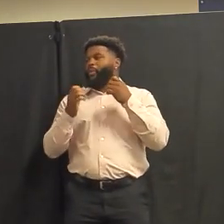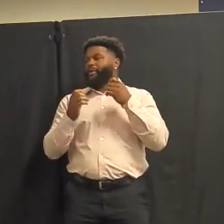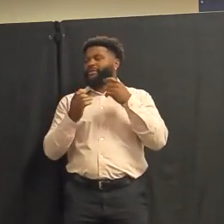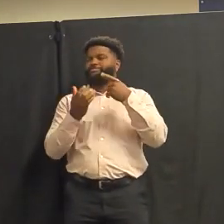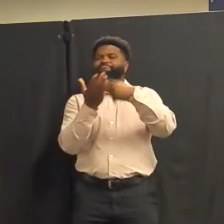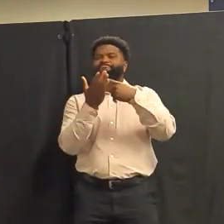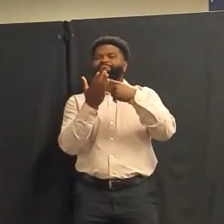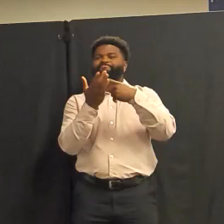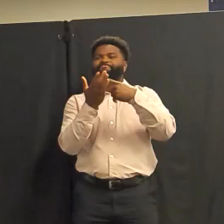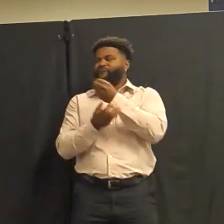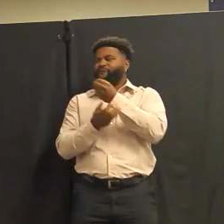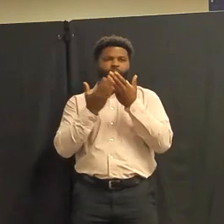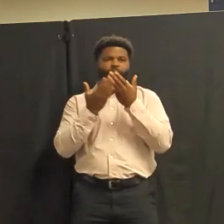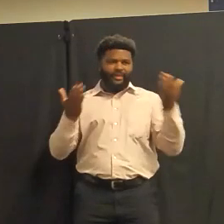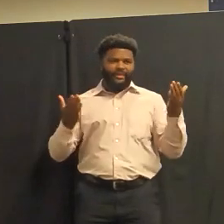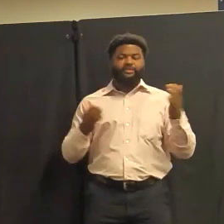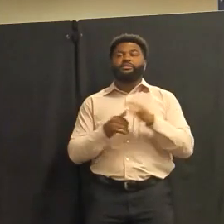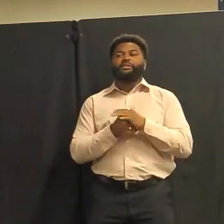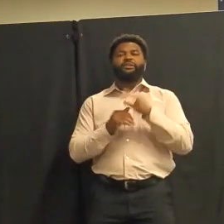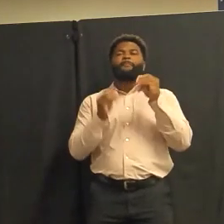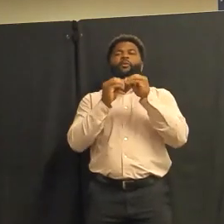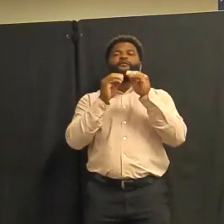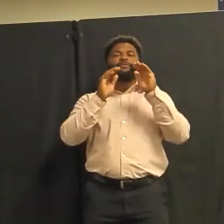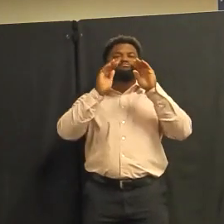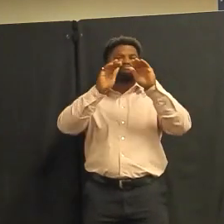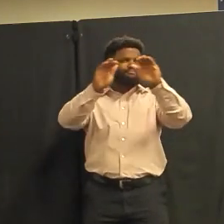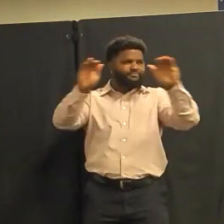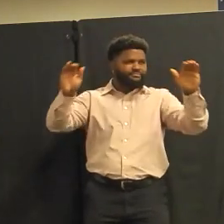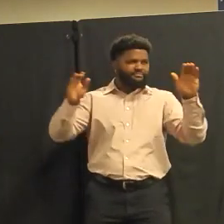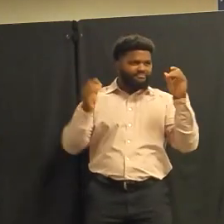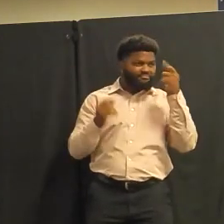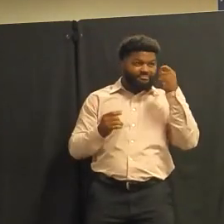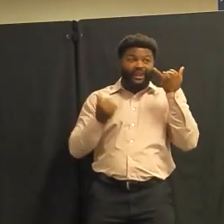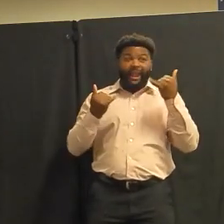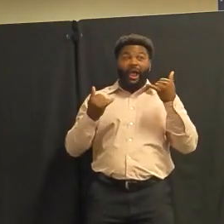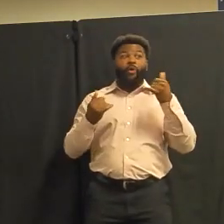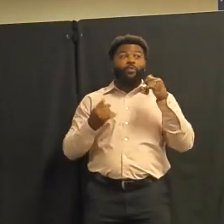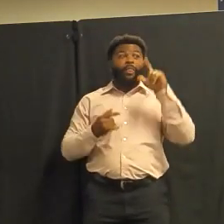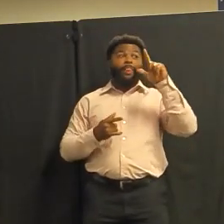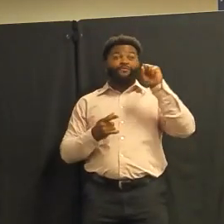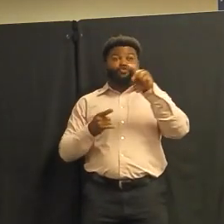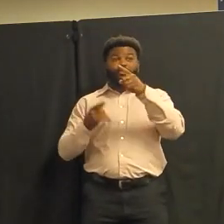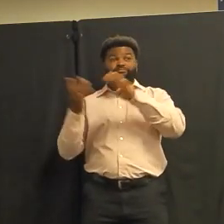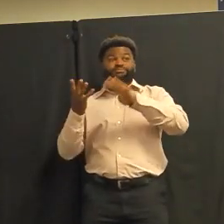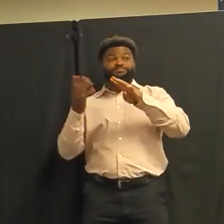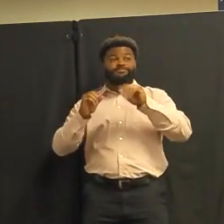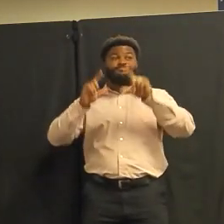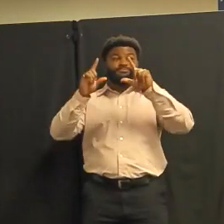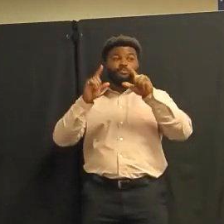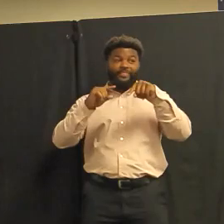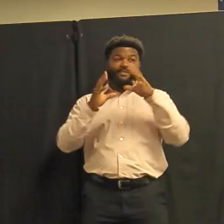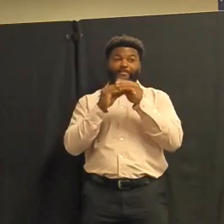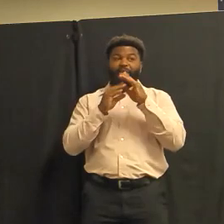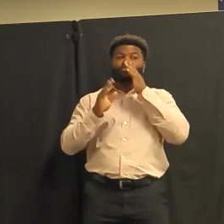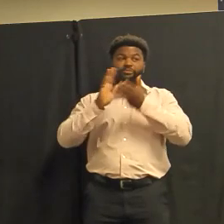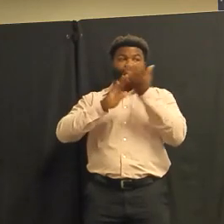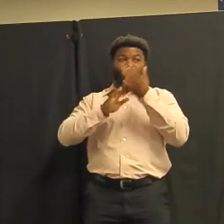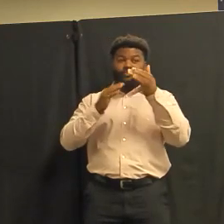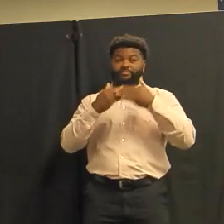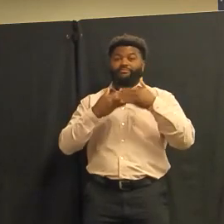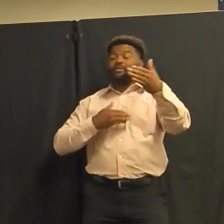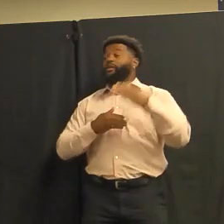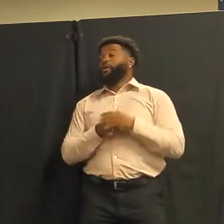couple of things. As a reminder, we are now live streaming these meetings. So